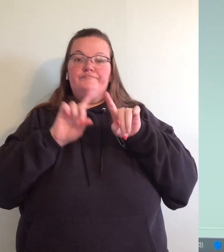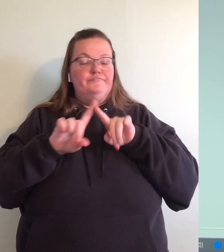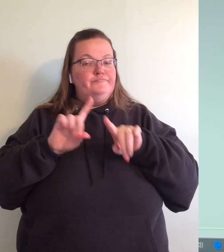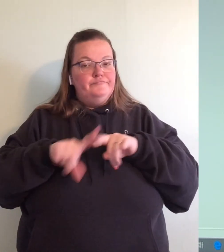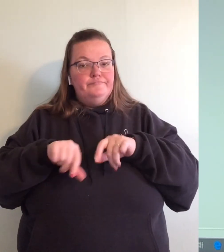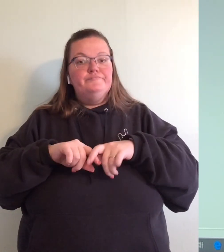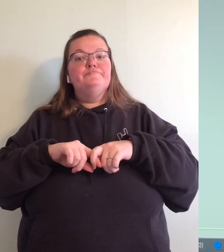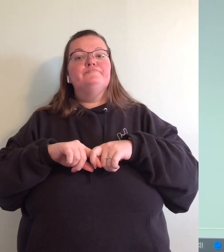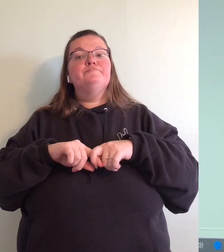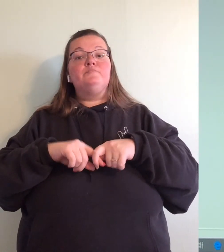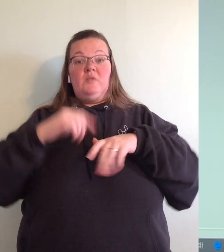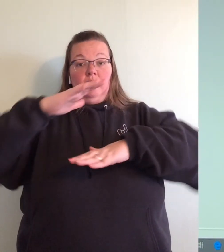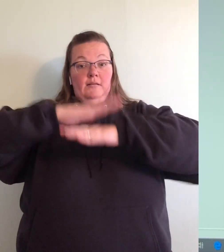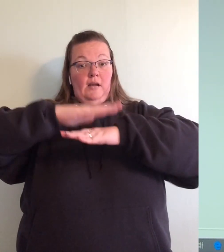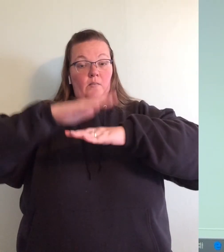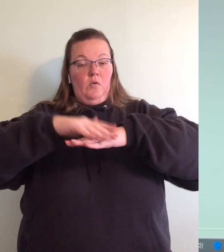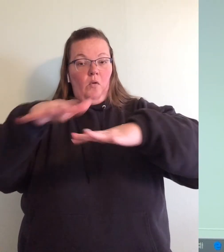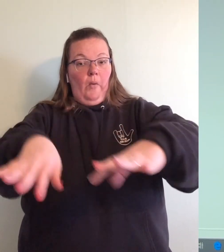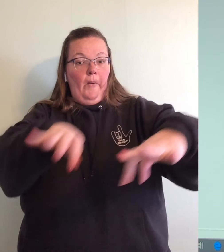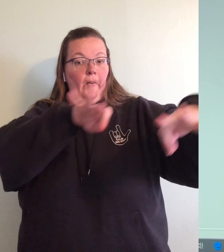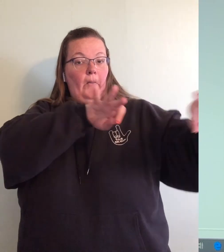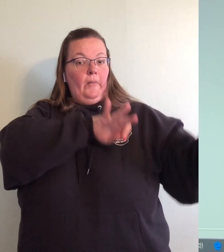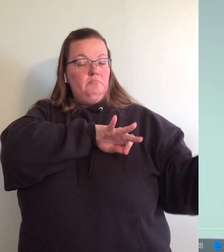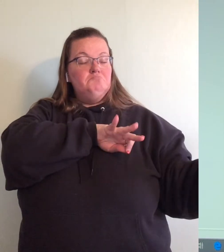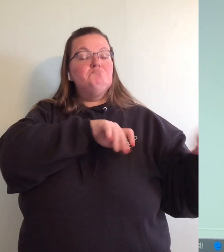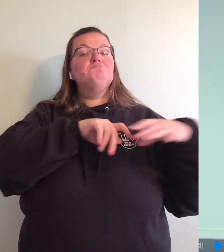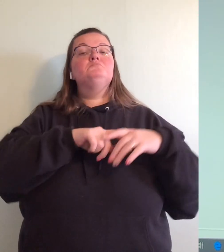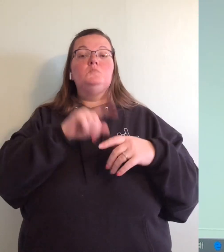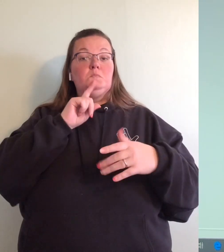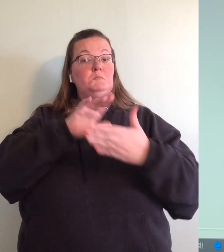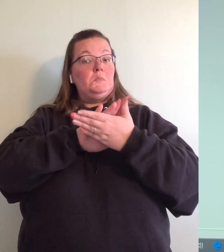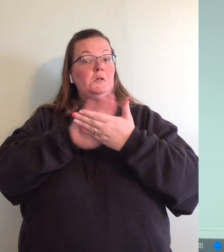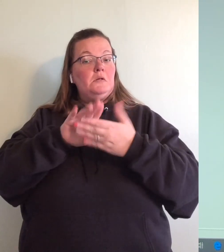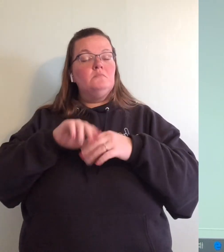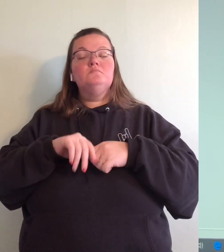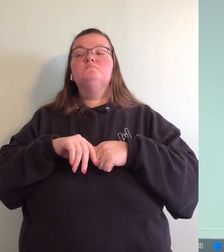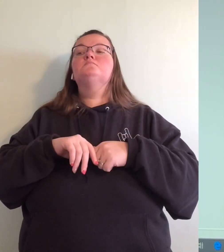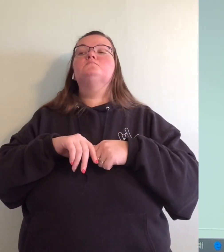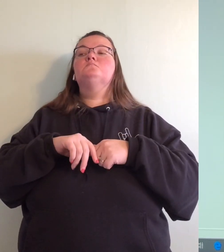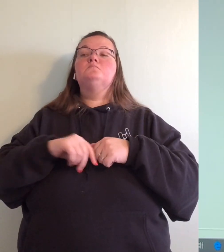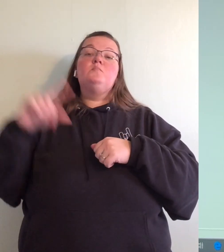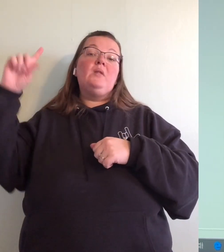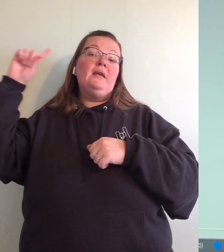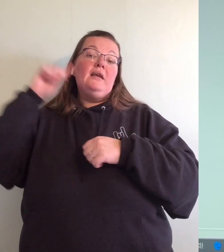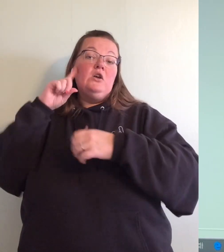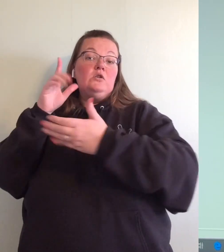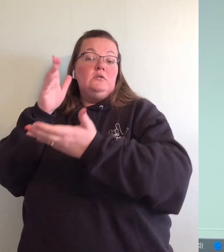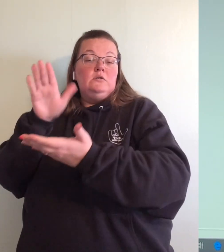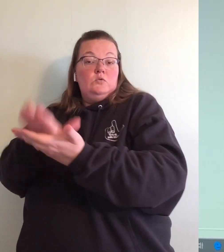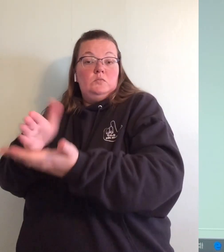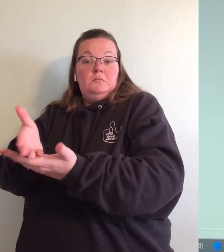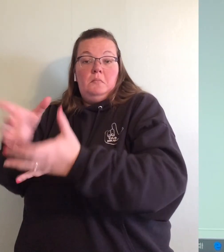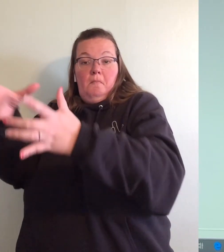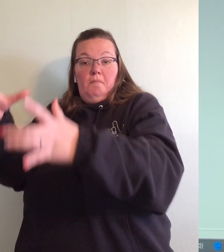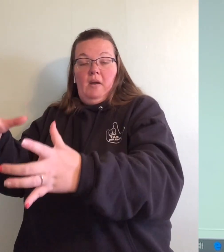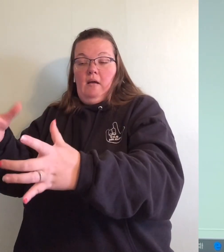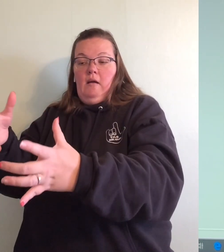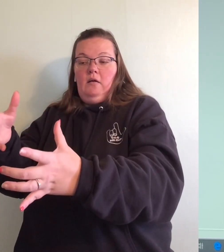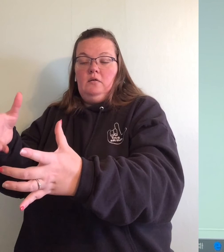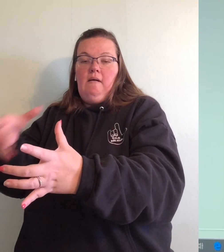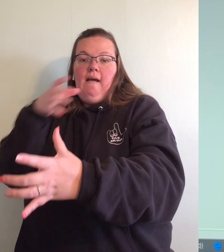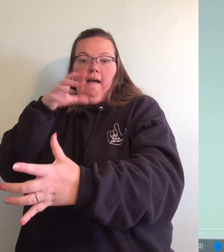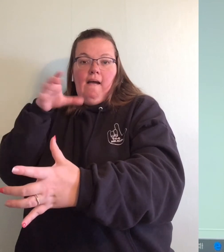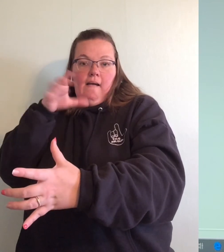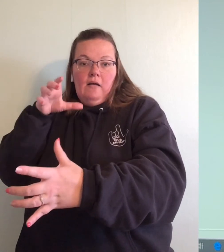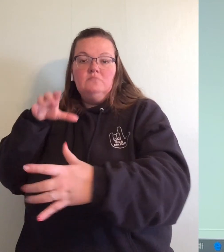very clean, was very rough. Just as the frying pan was nicely hissing, Peter and Mr. Beaver came in with the fish,